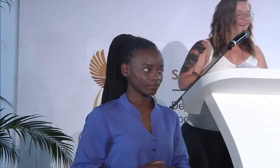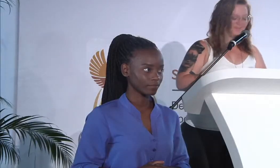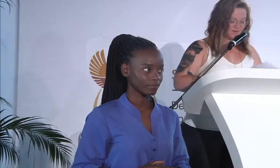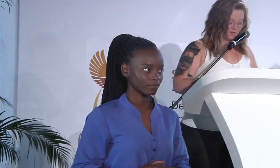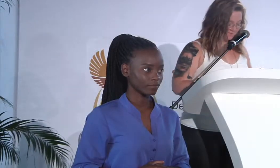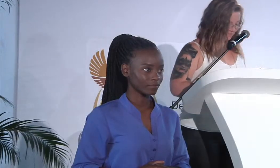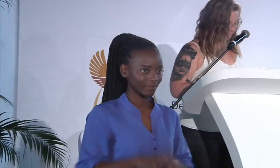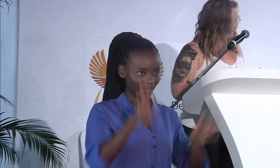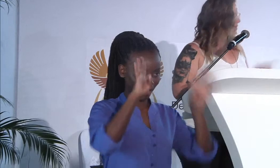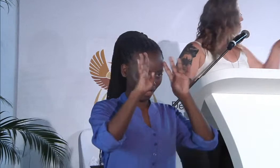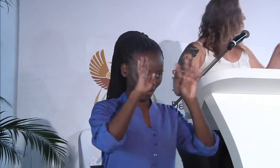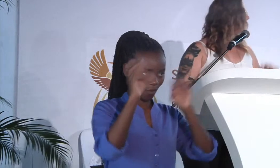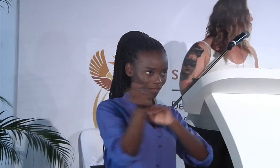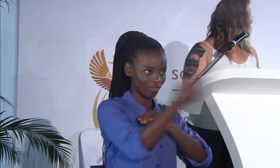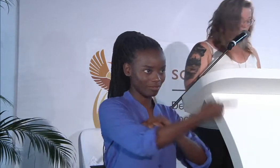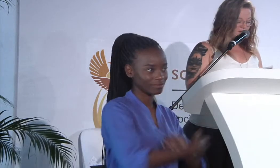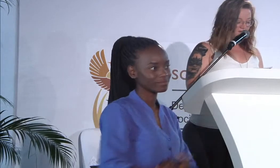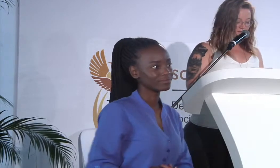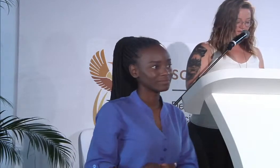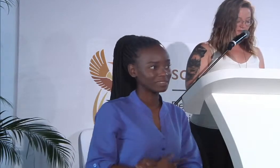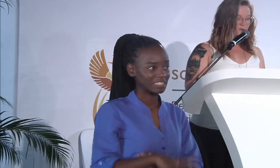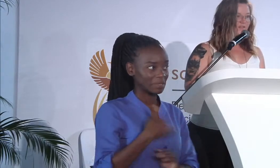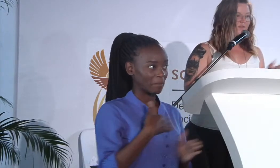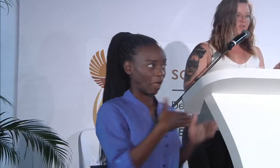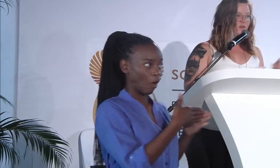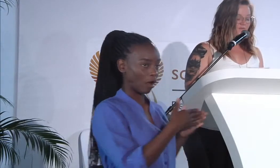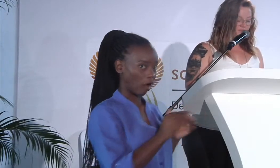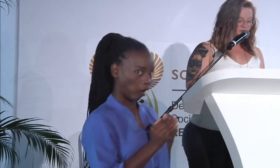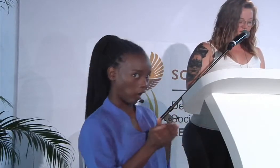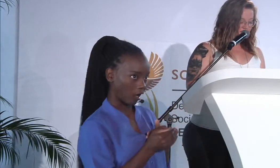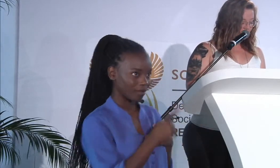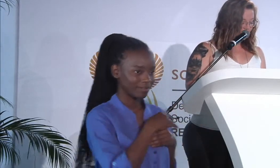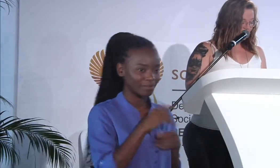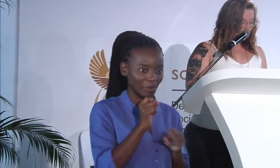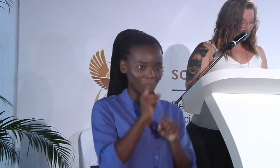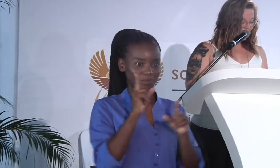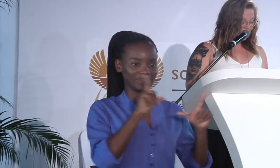Hi, everyone. I was hiding in the corner, otherwise I'm in the way of the screen.